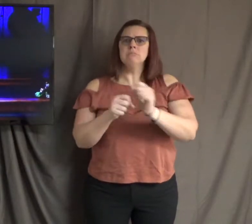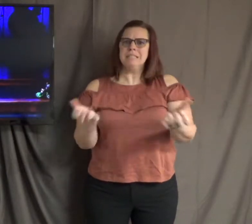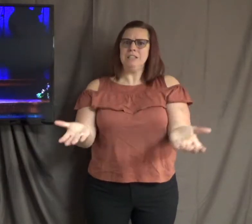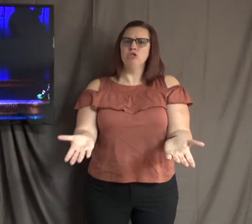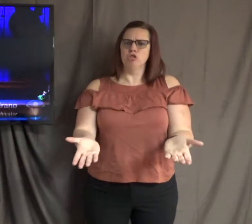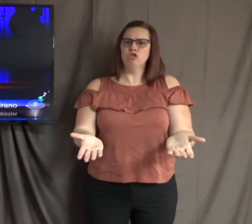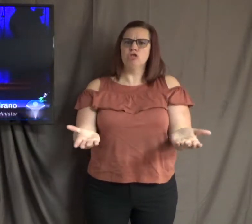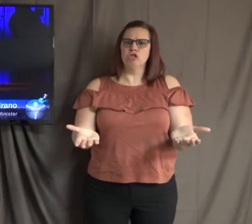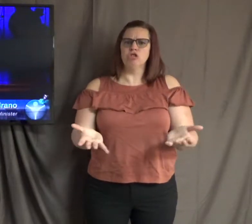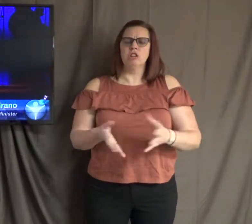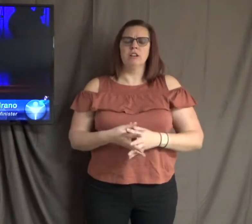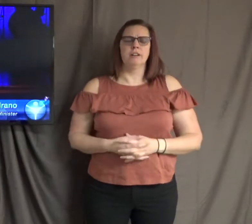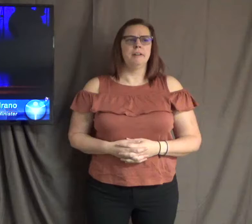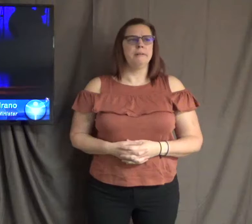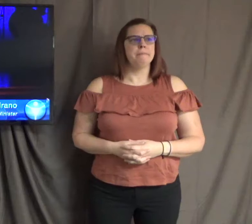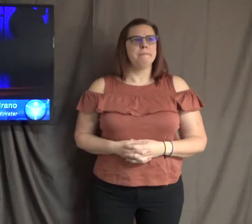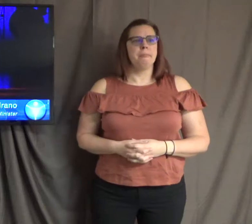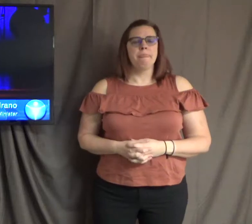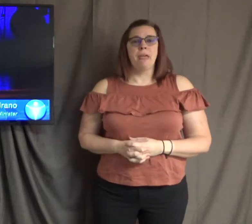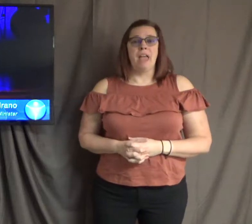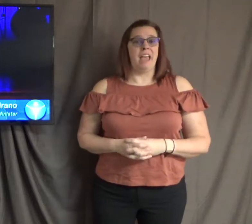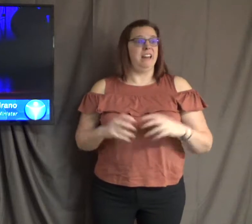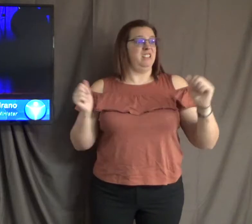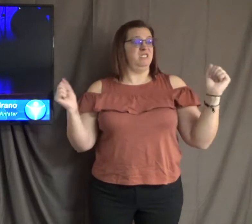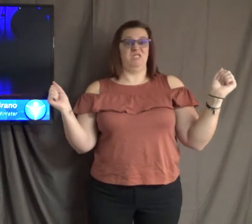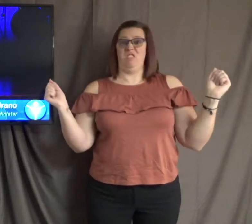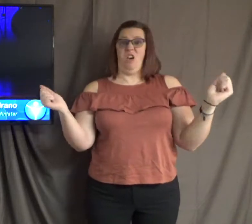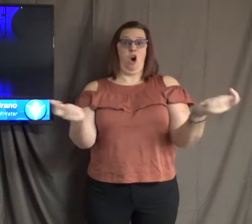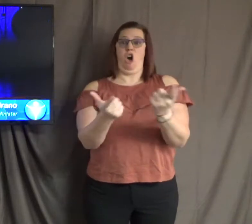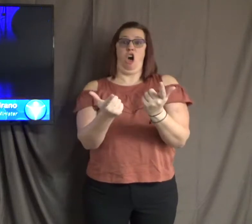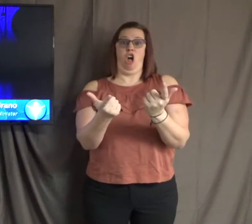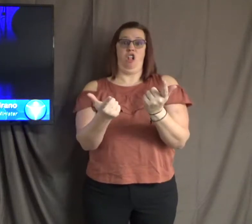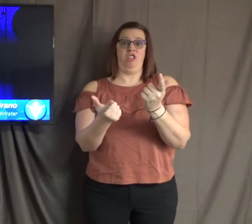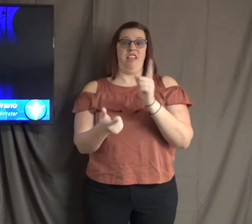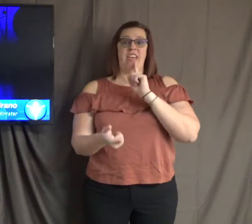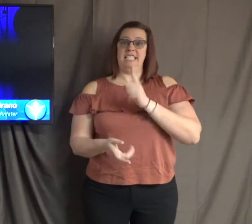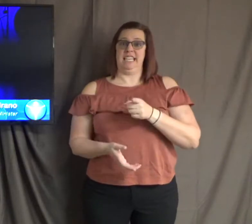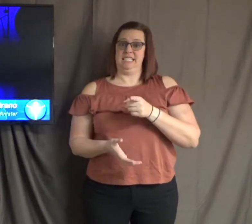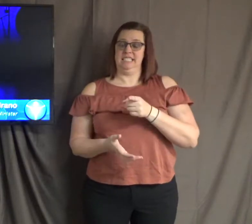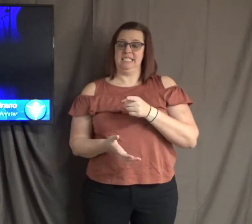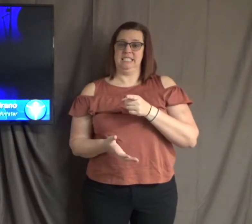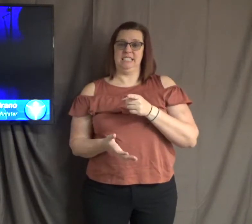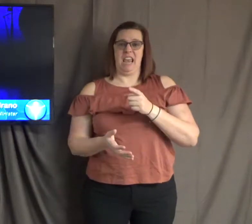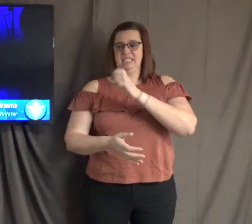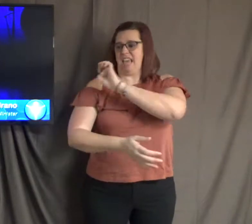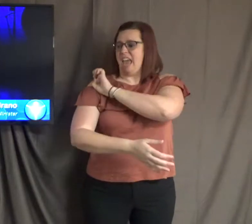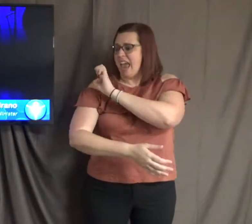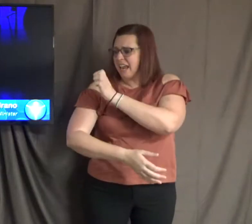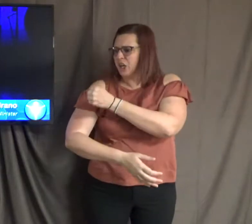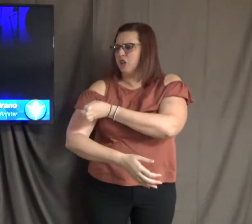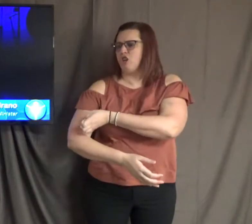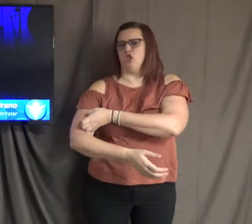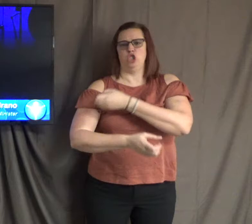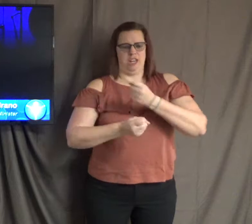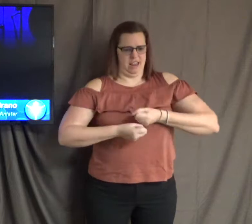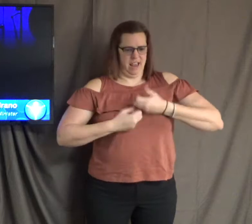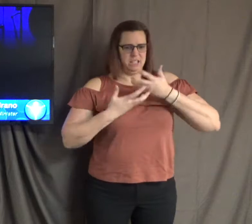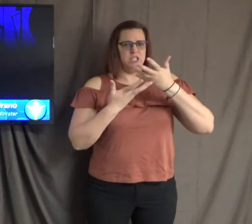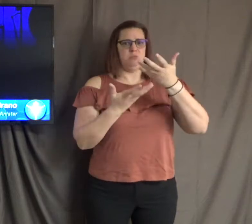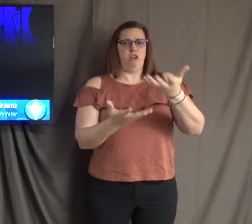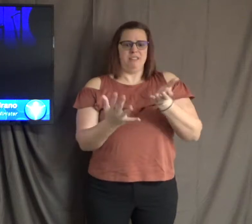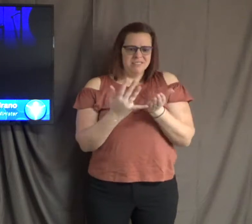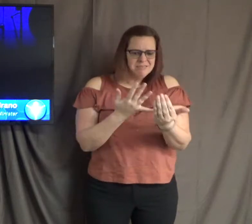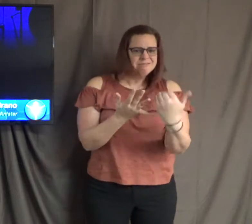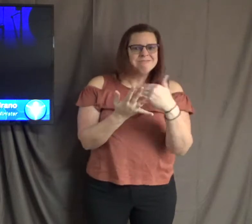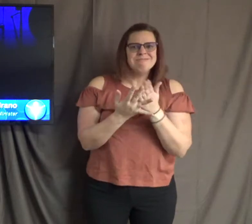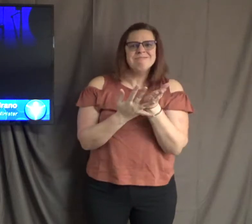place. It is the all that is. It is the energy of beingness that is expressing itself in, through, and as